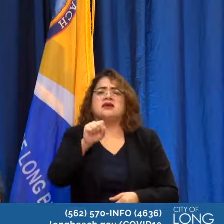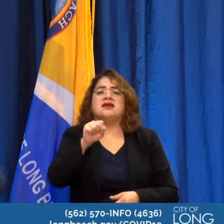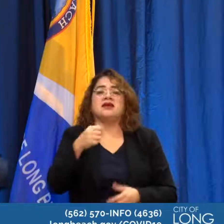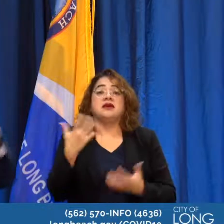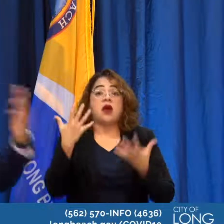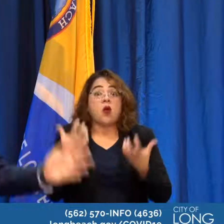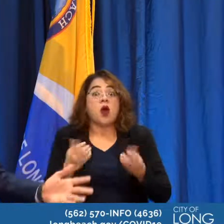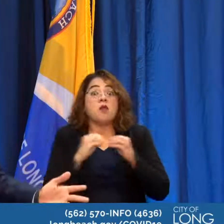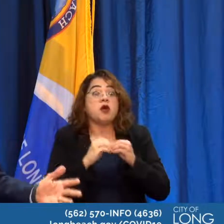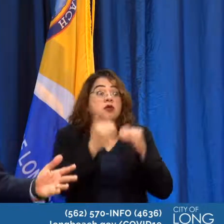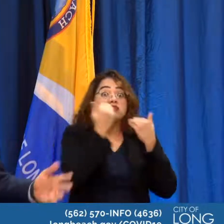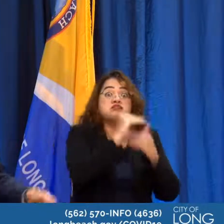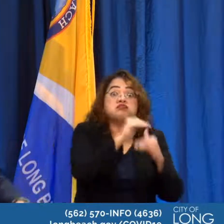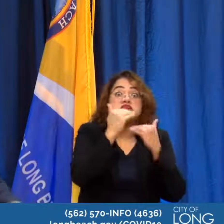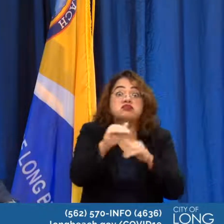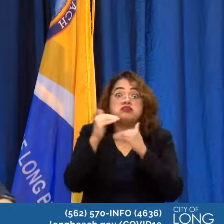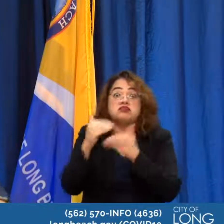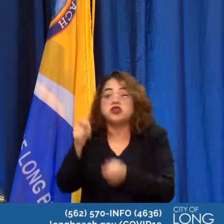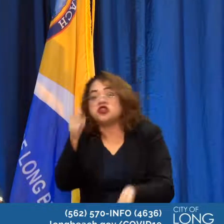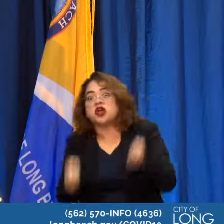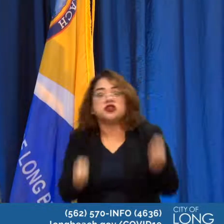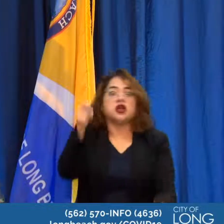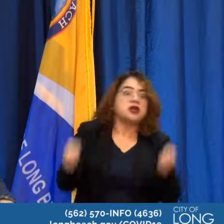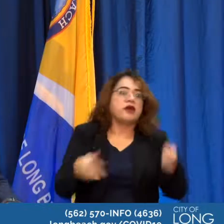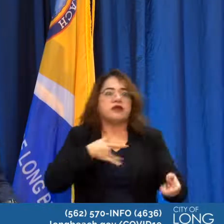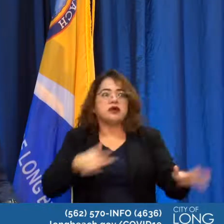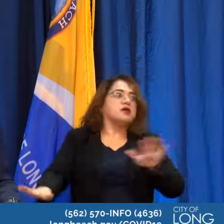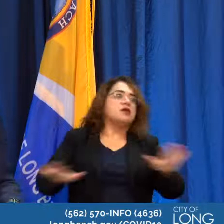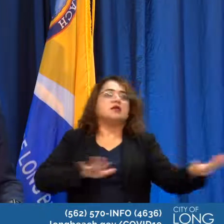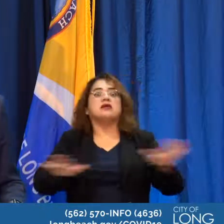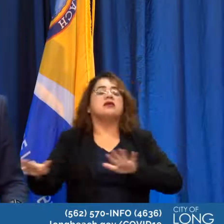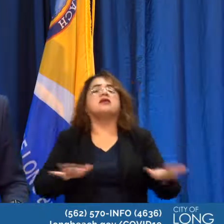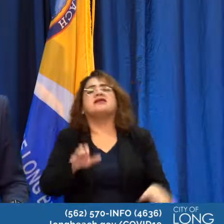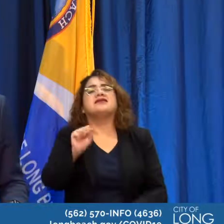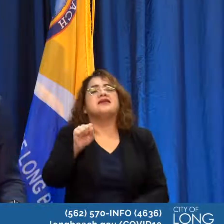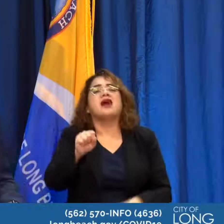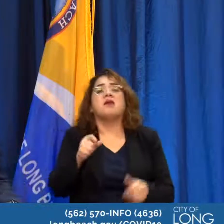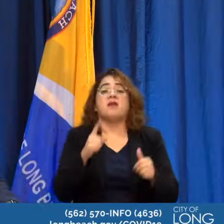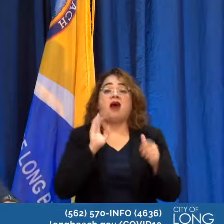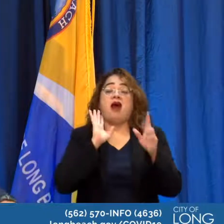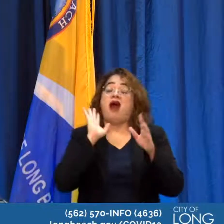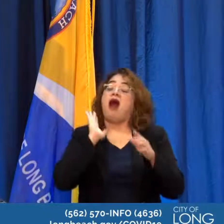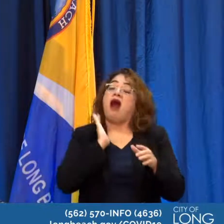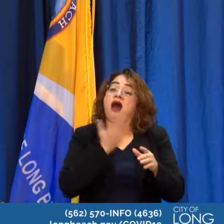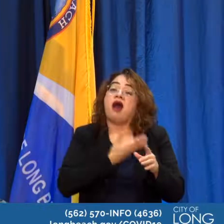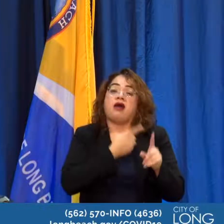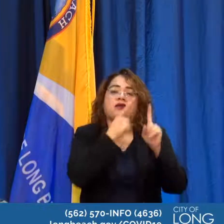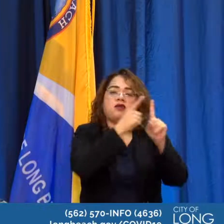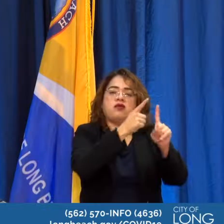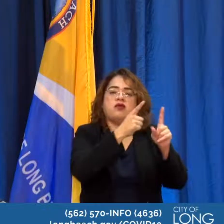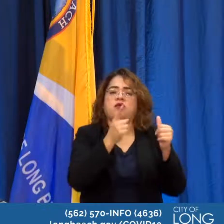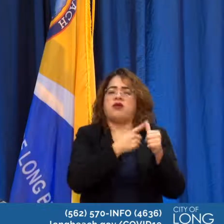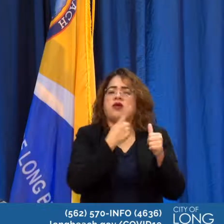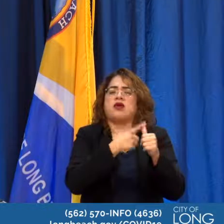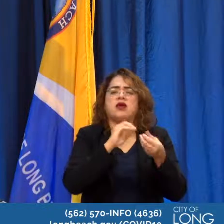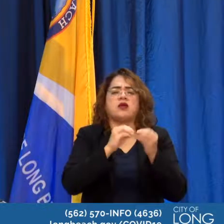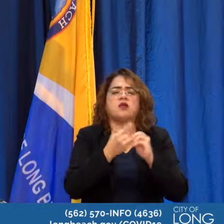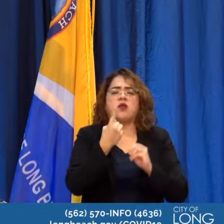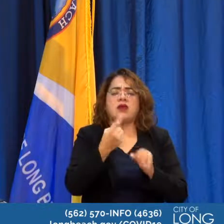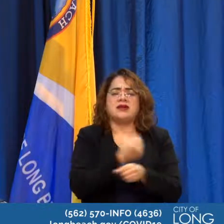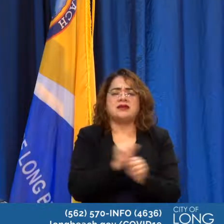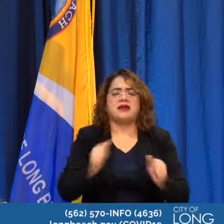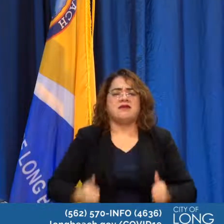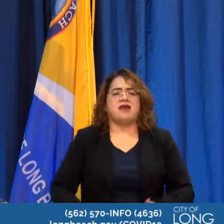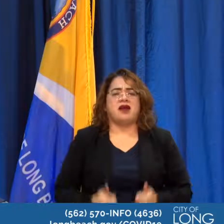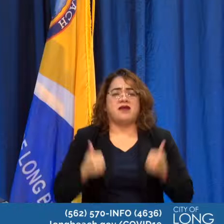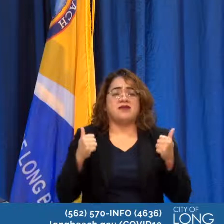for anybody in business. The truth is the priority must be saving lives. The priority must be ensuring that if your mom